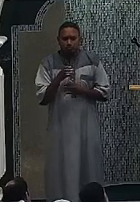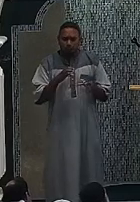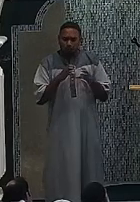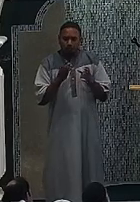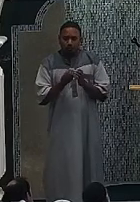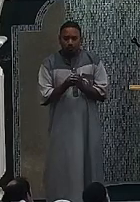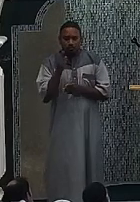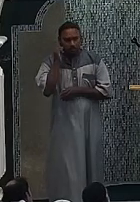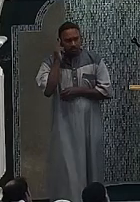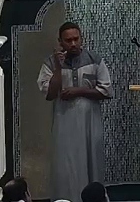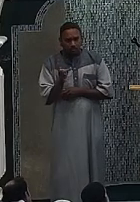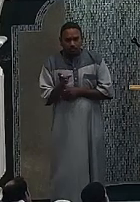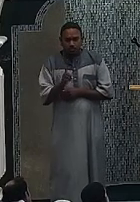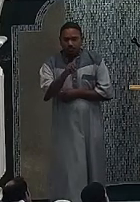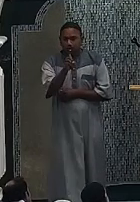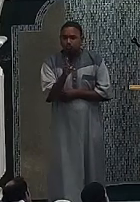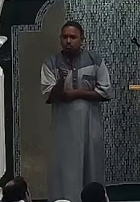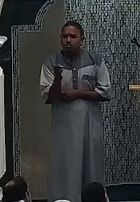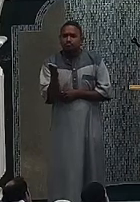No?